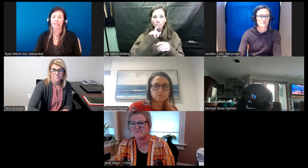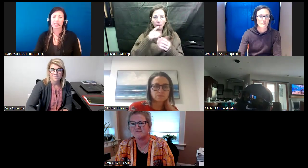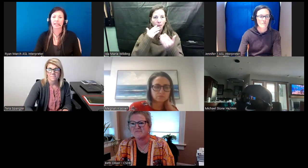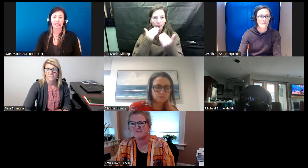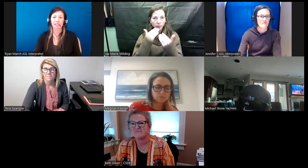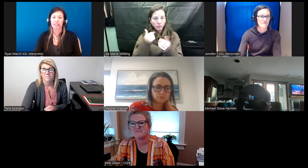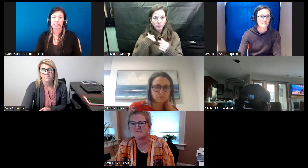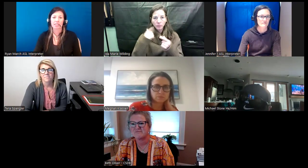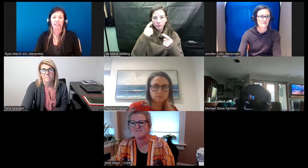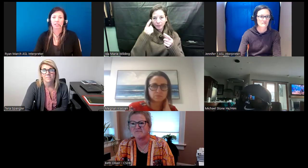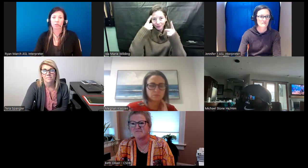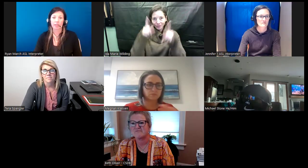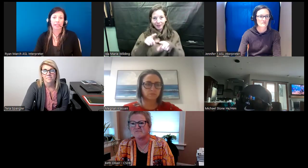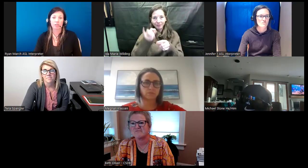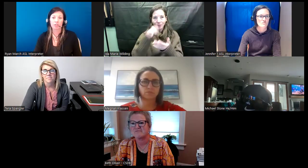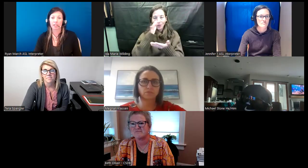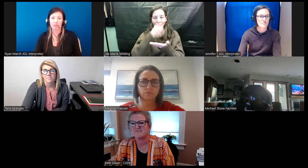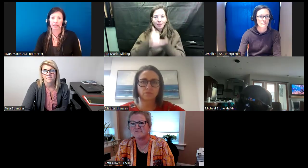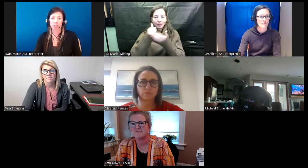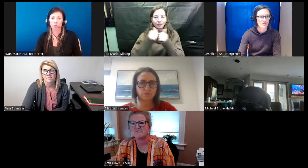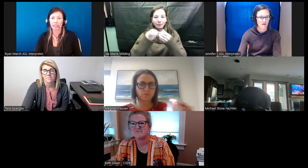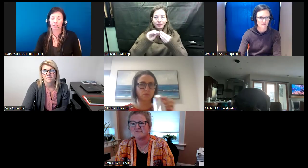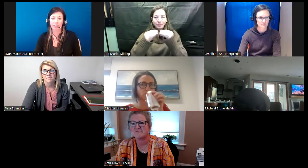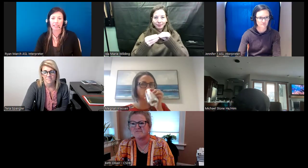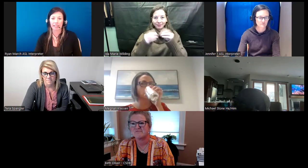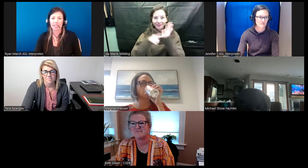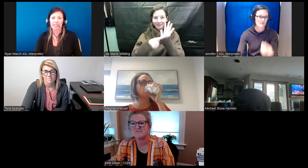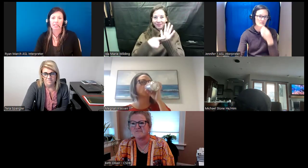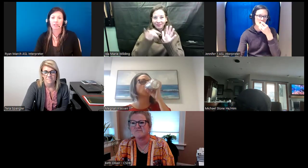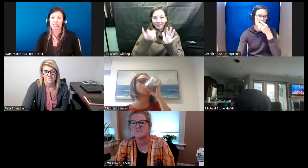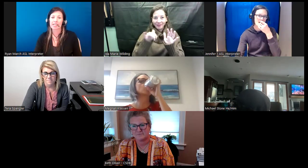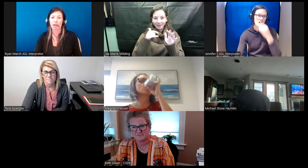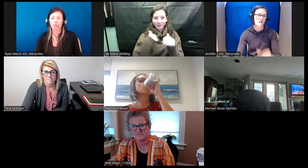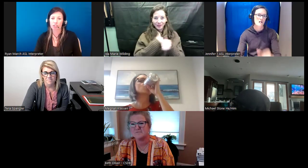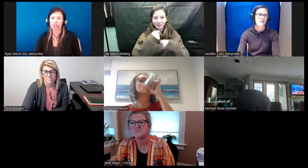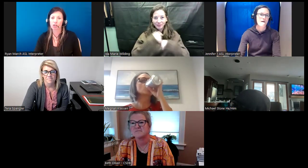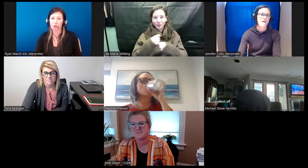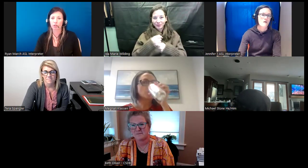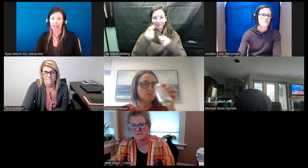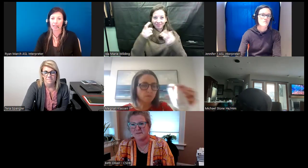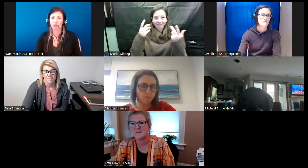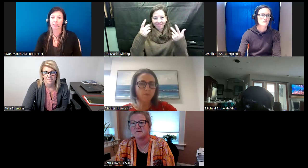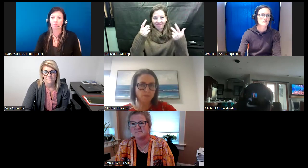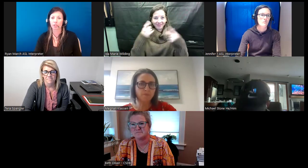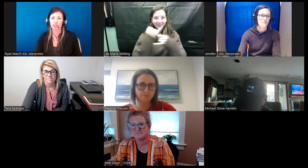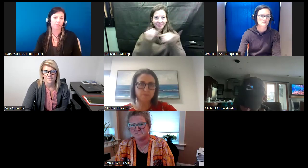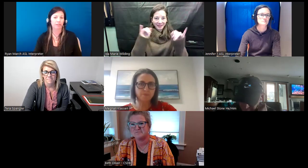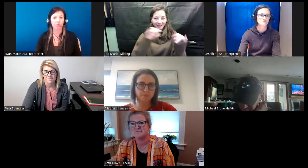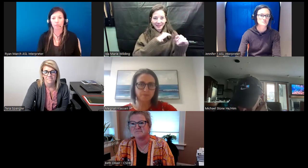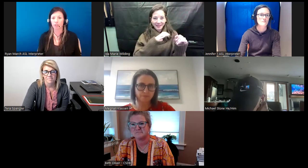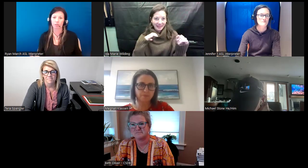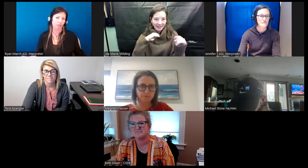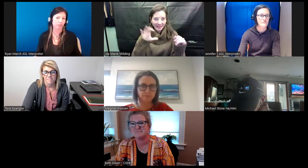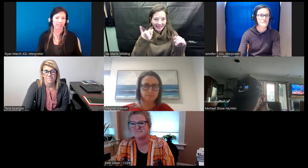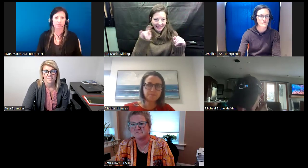This is Ida. Yes, no, thank you so much. I totally agree. It helps to show those actual numbers, and if